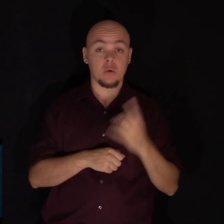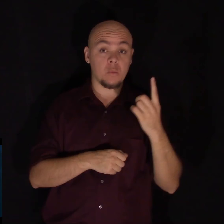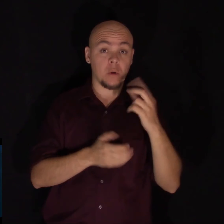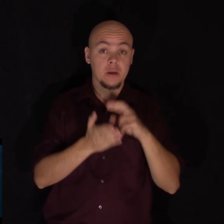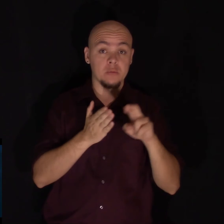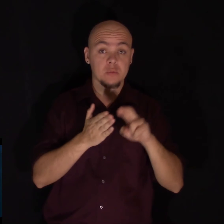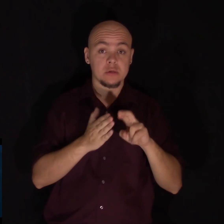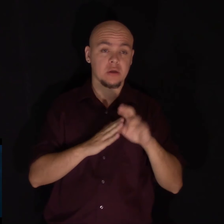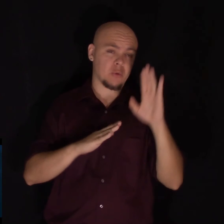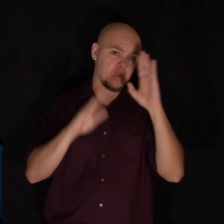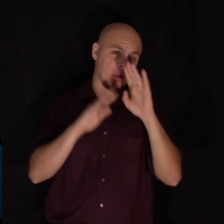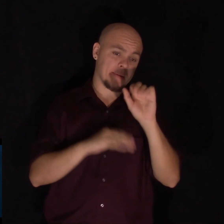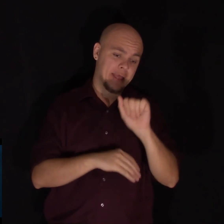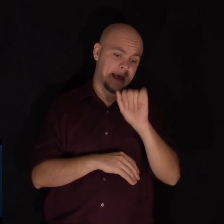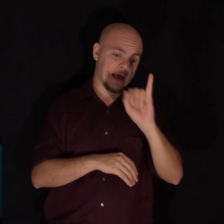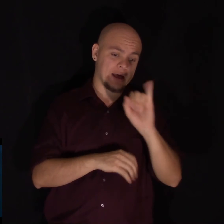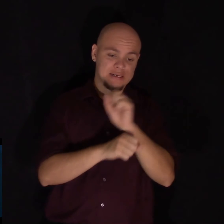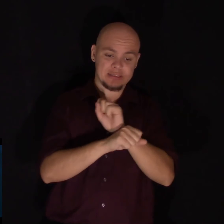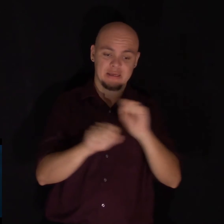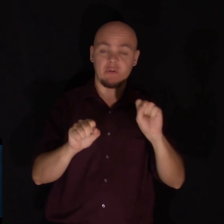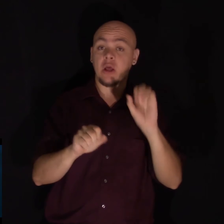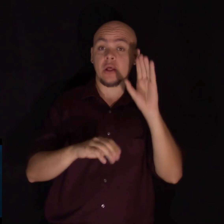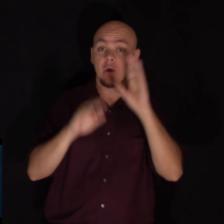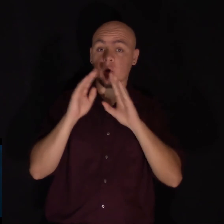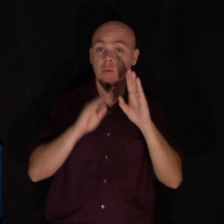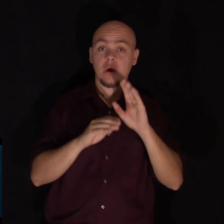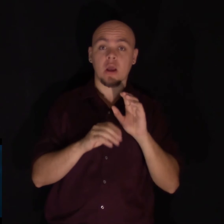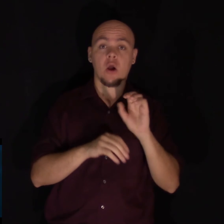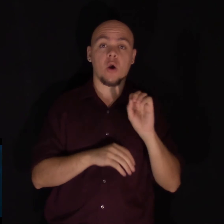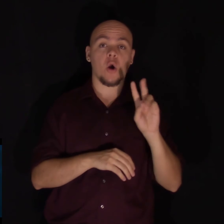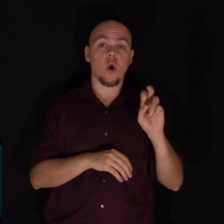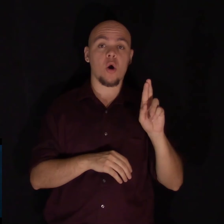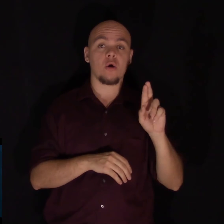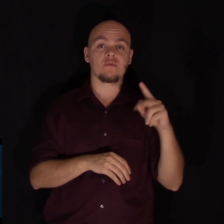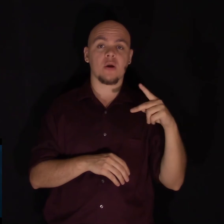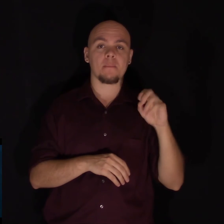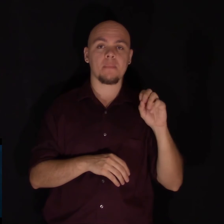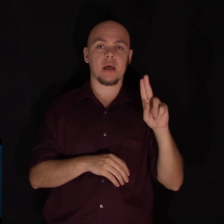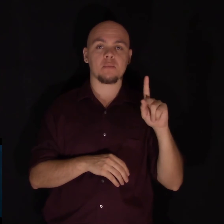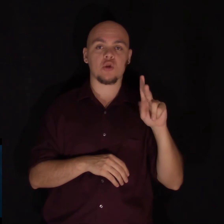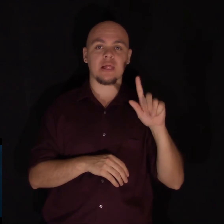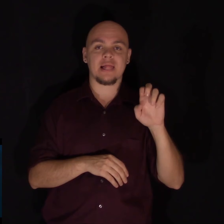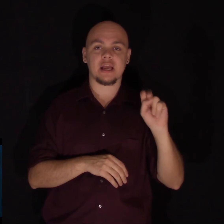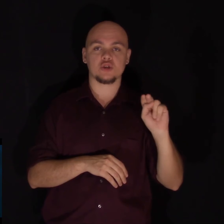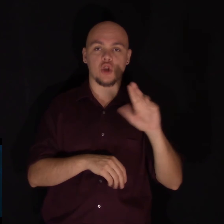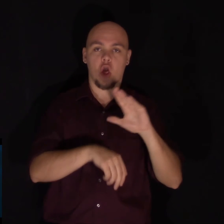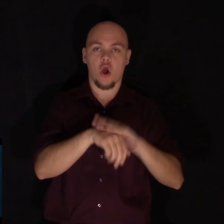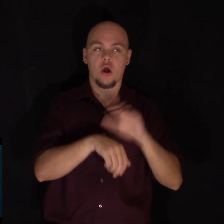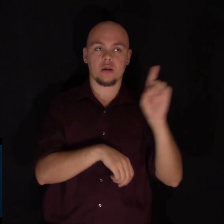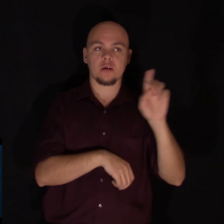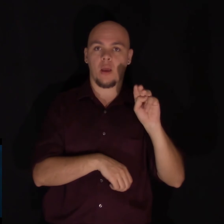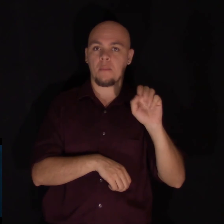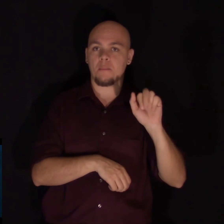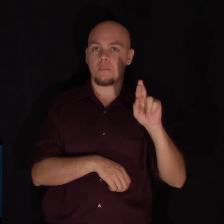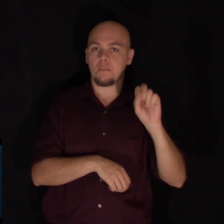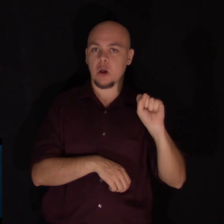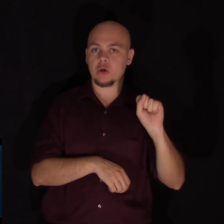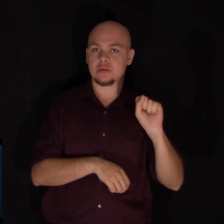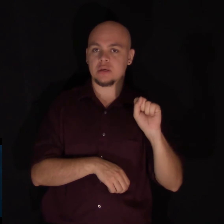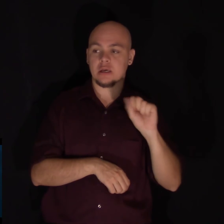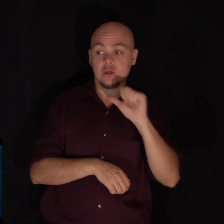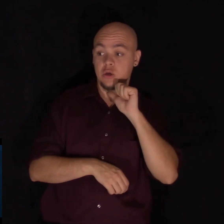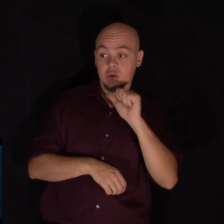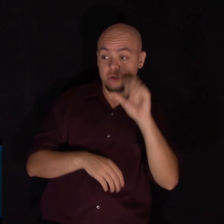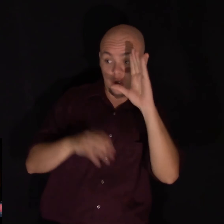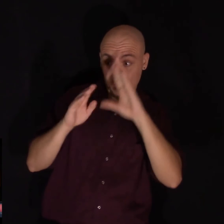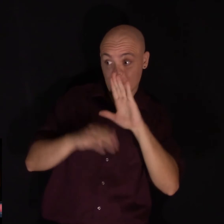said, worrying about AI safety is like worrying about overpopulation on Mars. Okay, this is the Silicon Valley version of don't worry your pretty